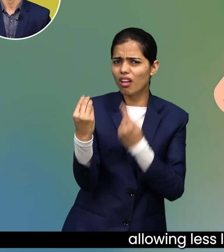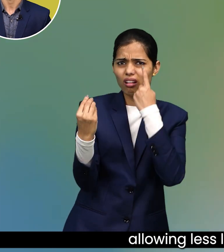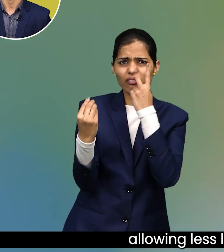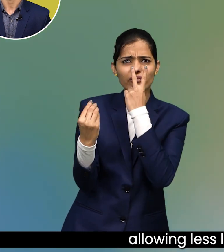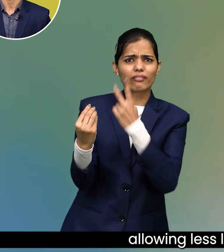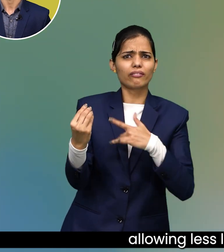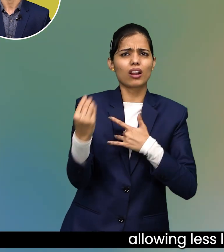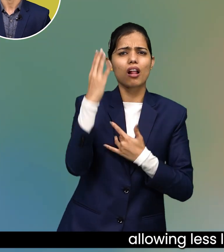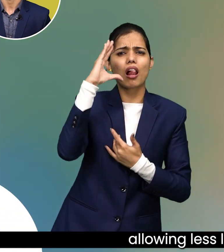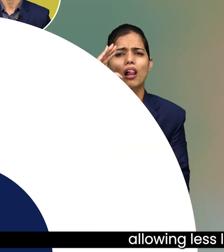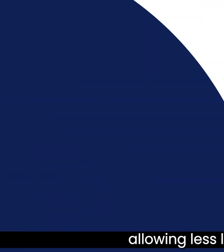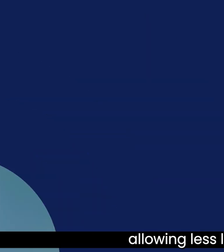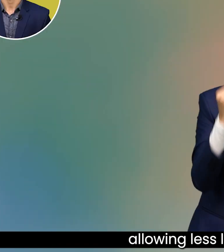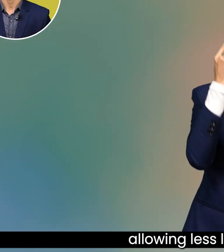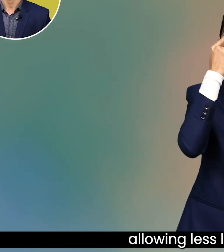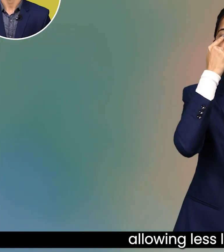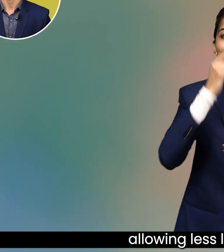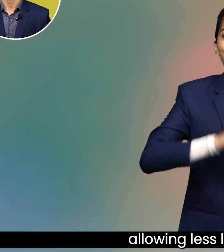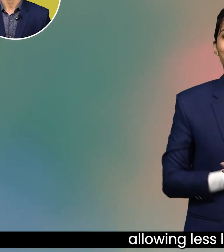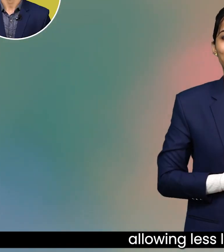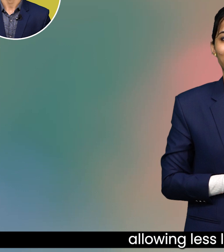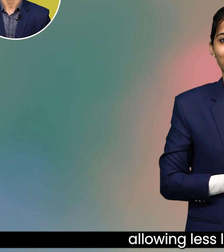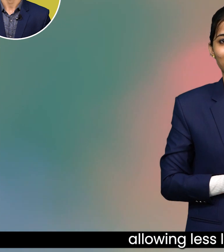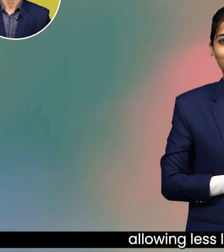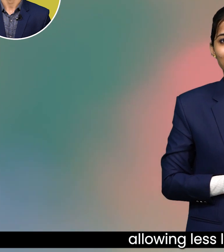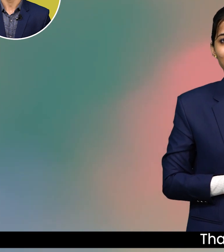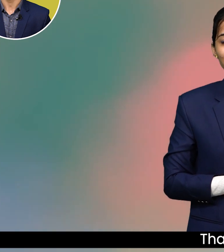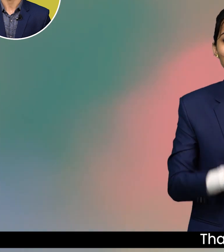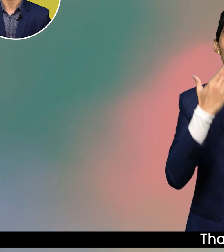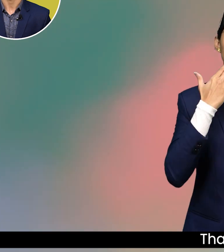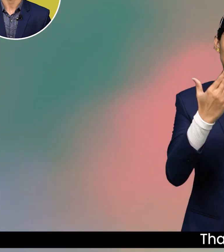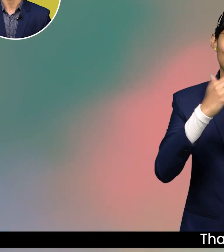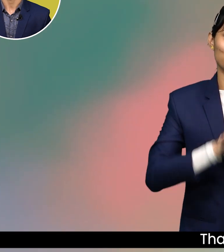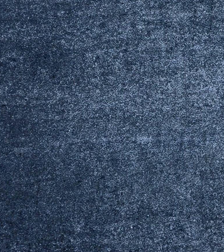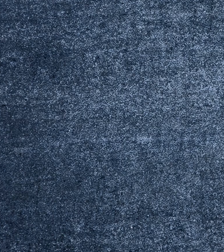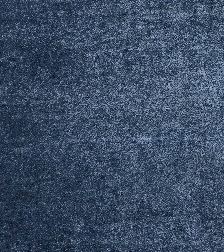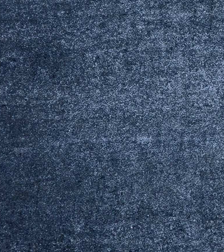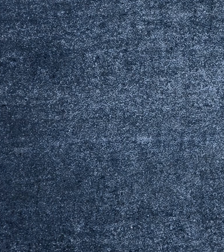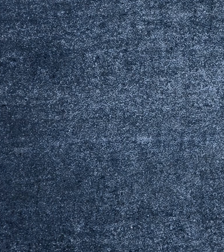Thank you.